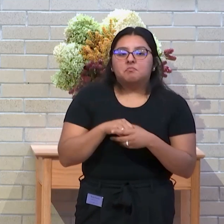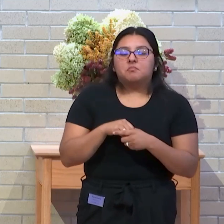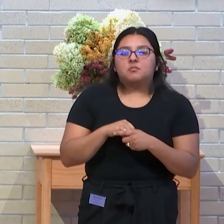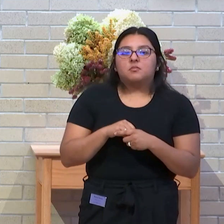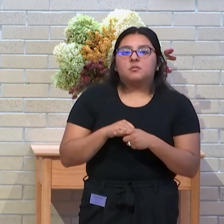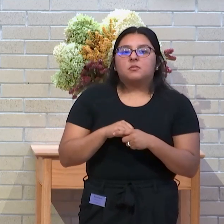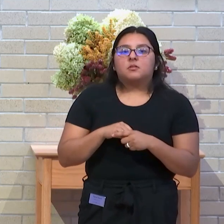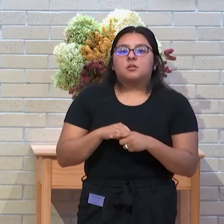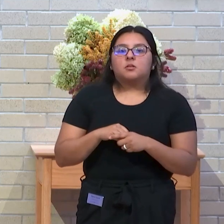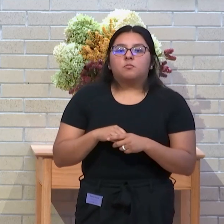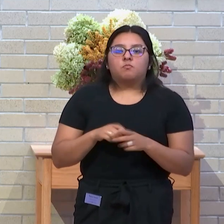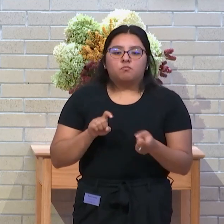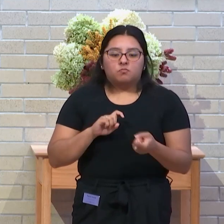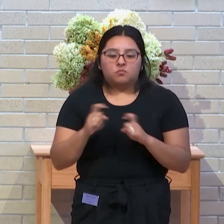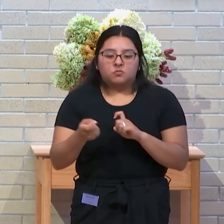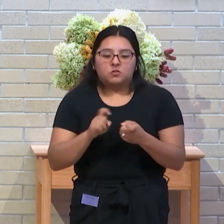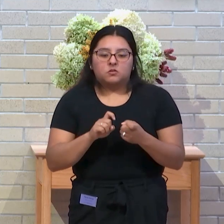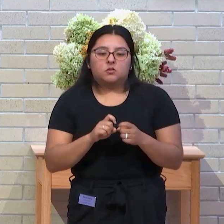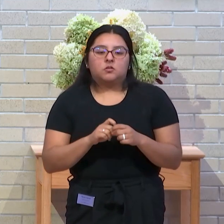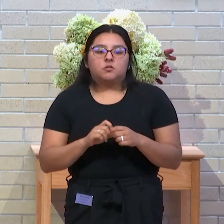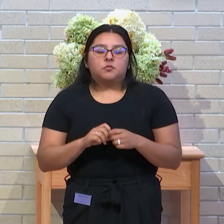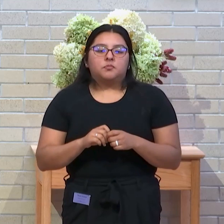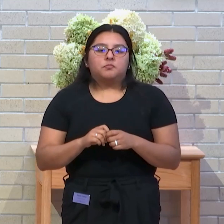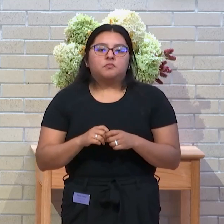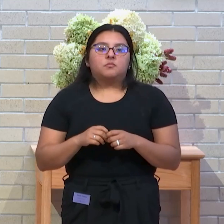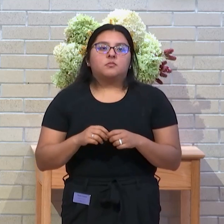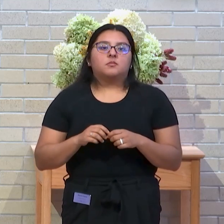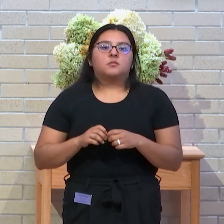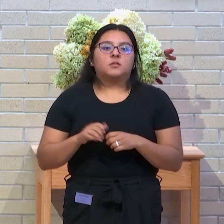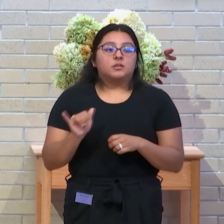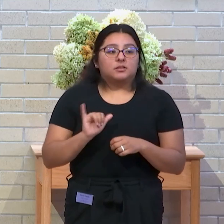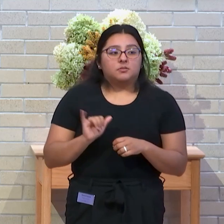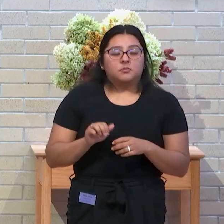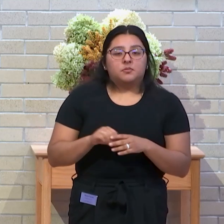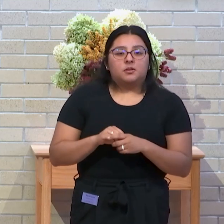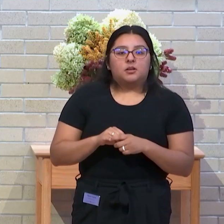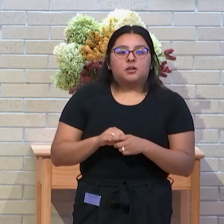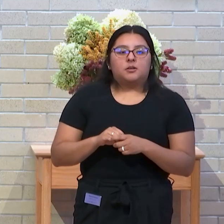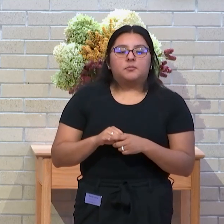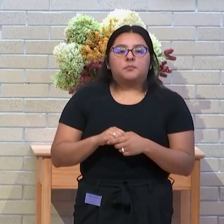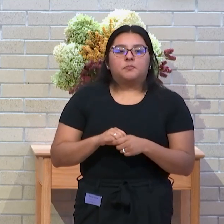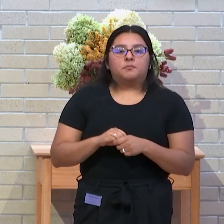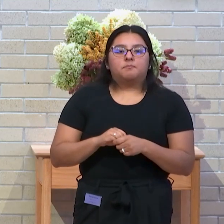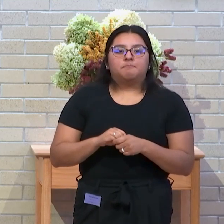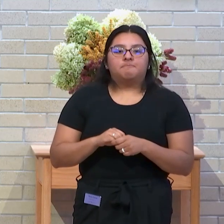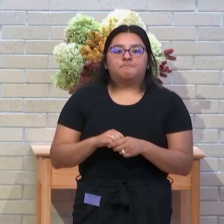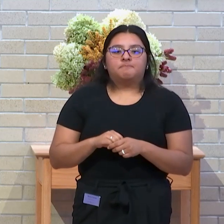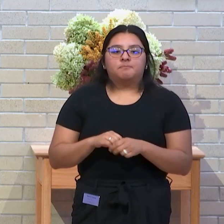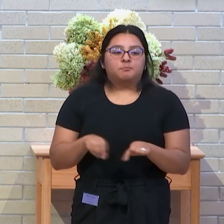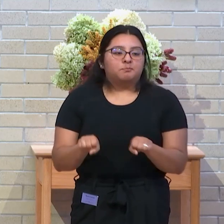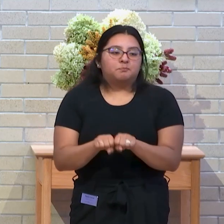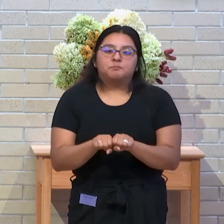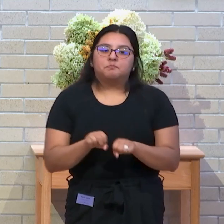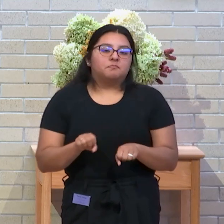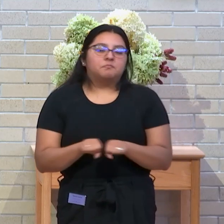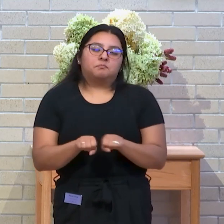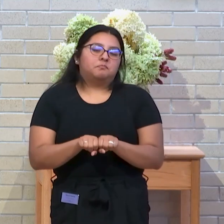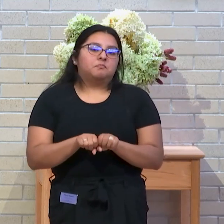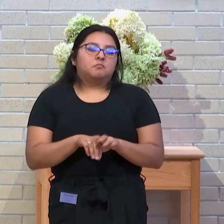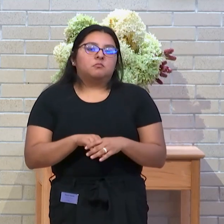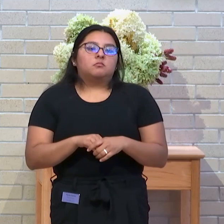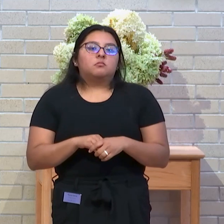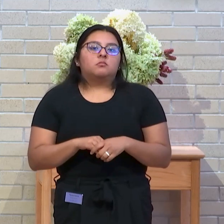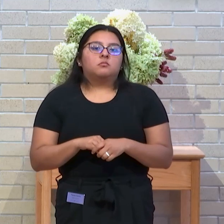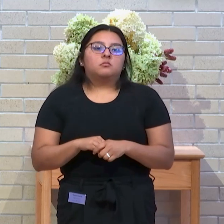directions all at the exact same time, perfectly in sync. Some of them were even barefoot, walking on the sand directly under the